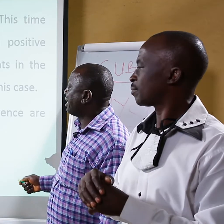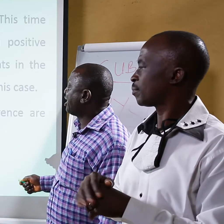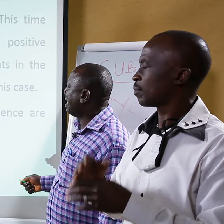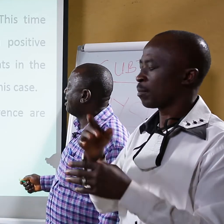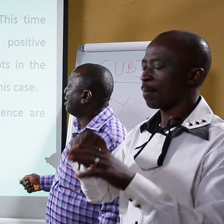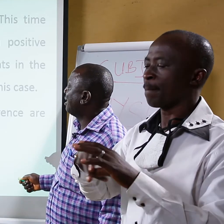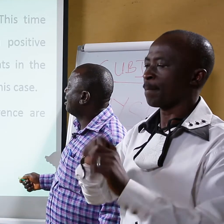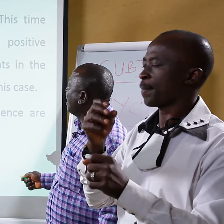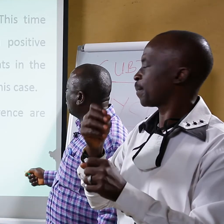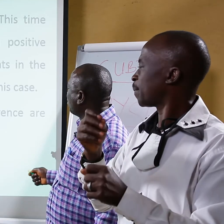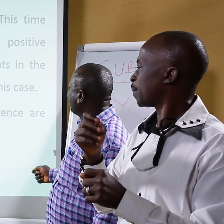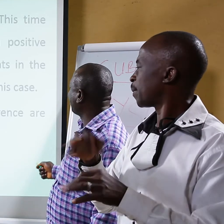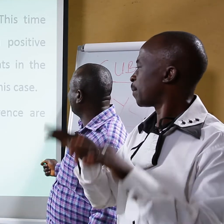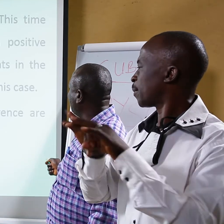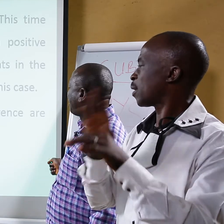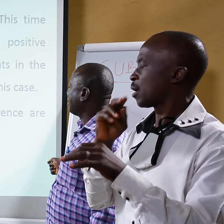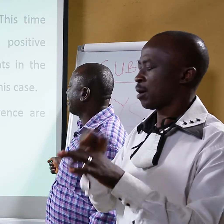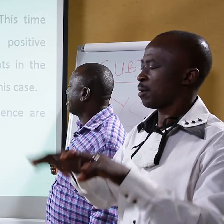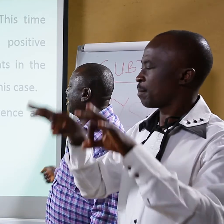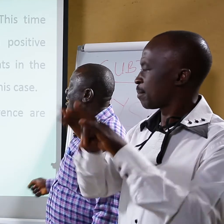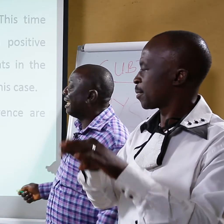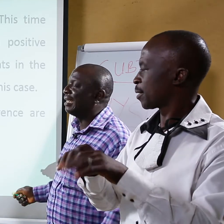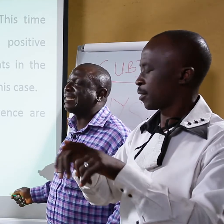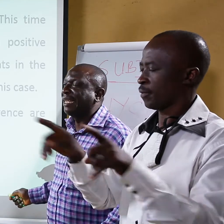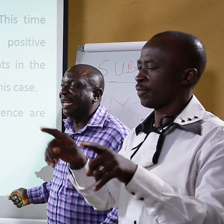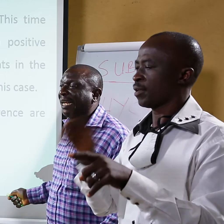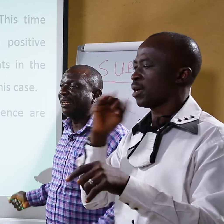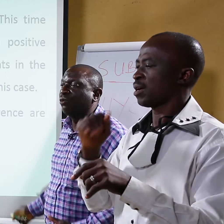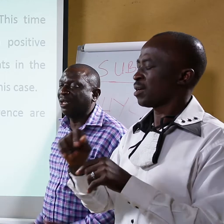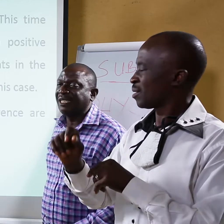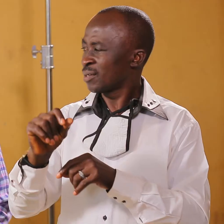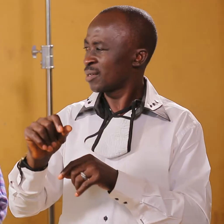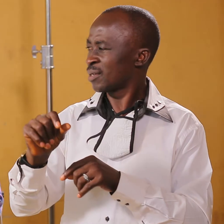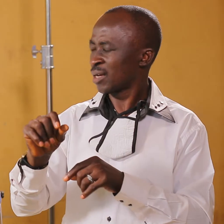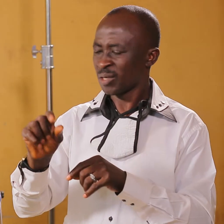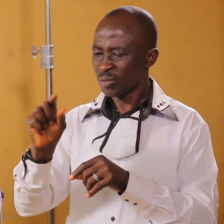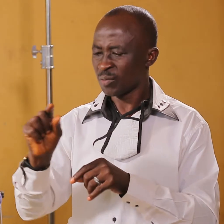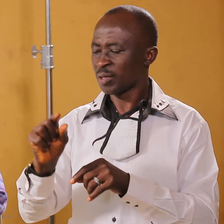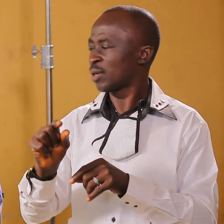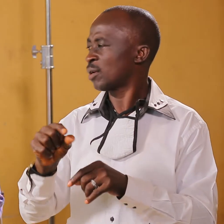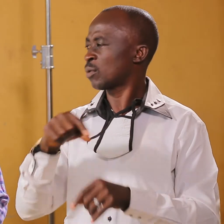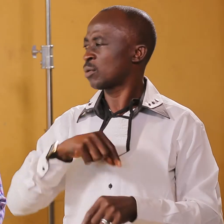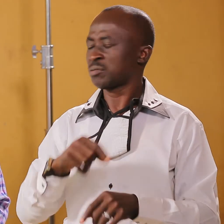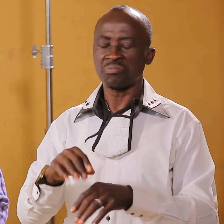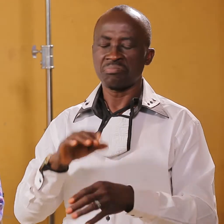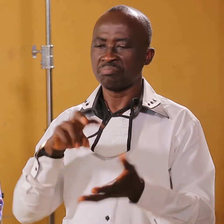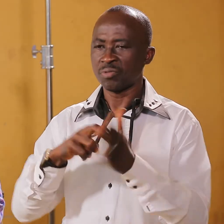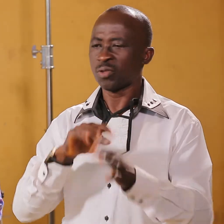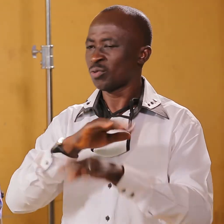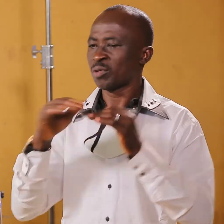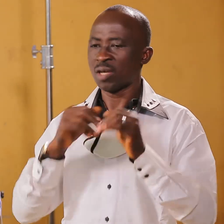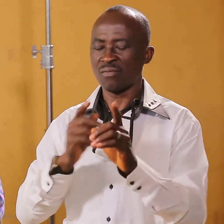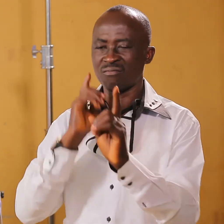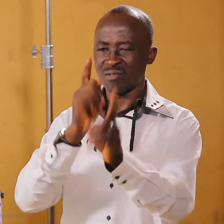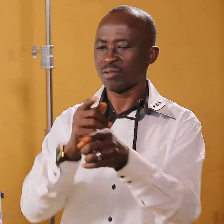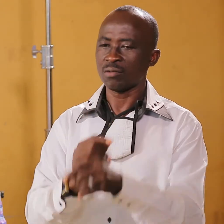Both potential and potential difference are scalar quantities, which means they don't have direction. They only have